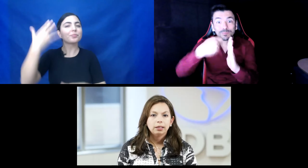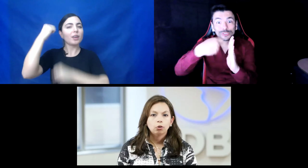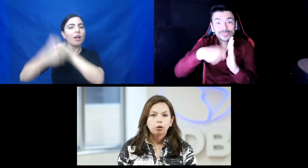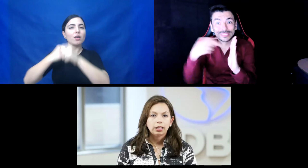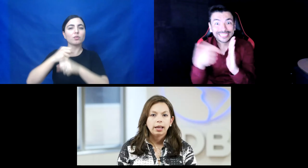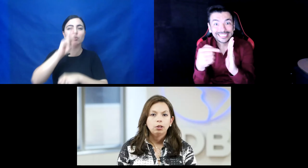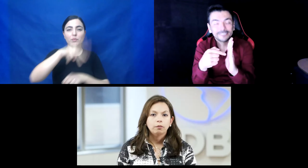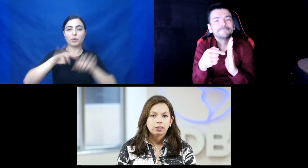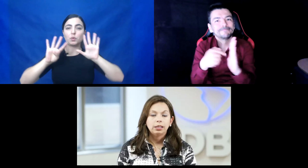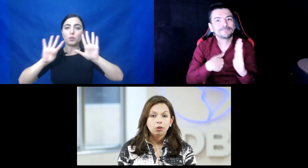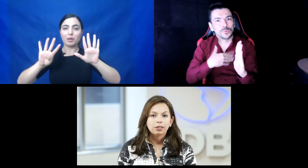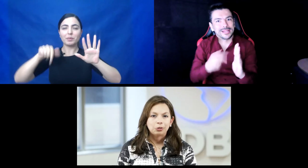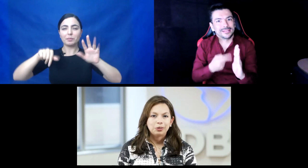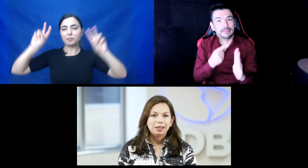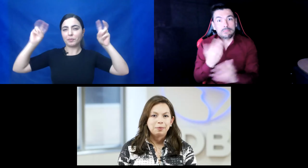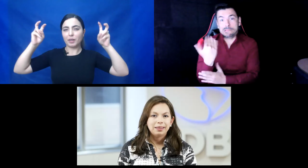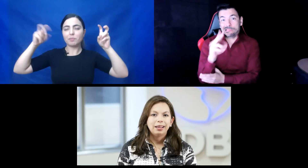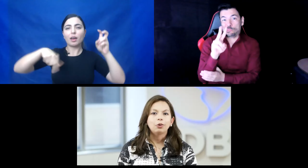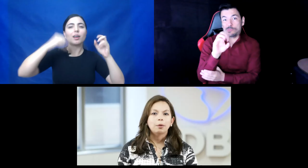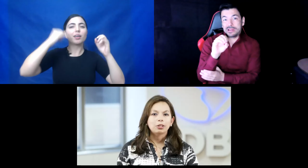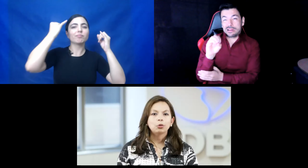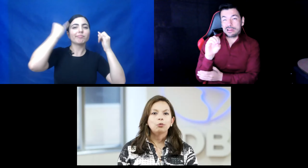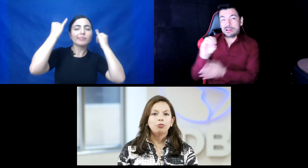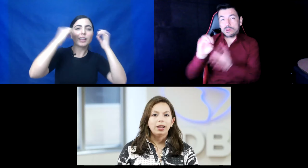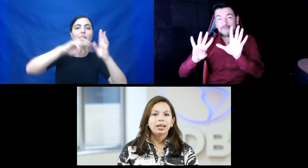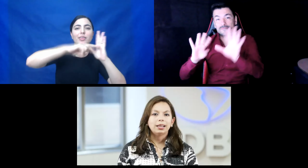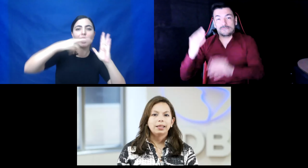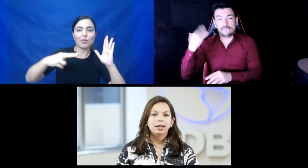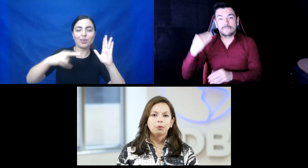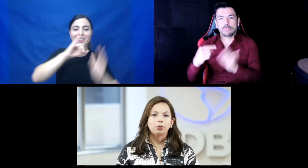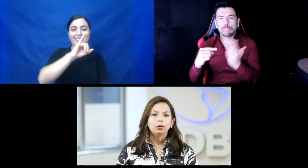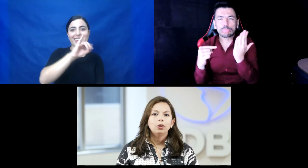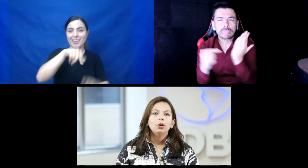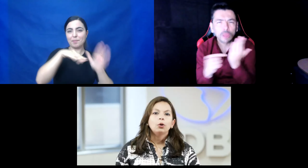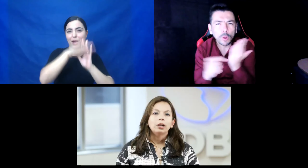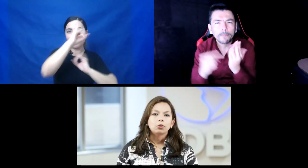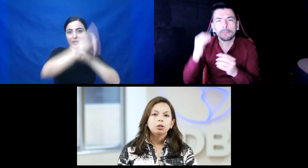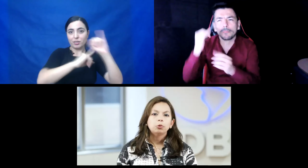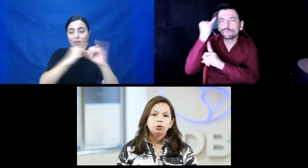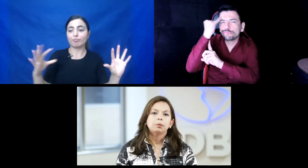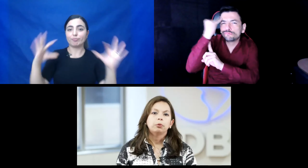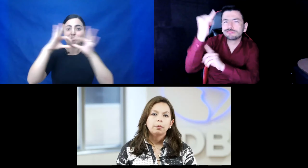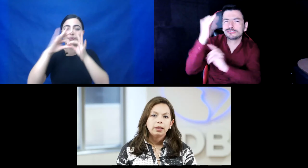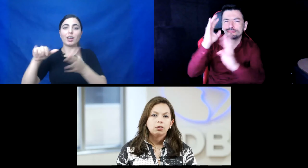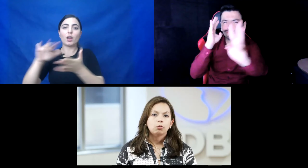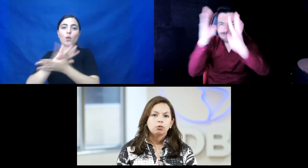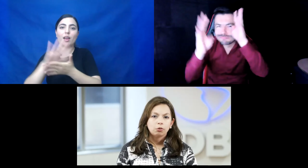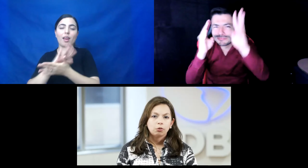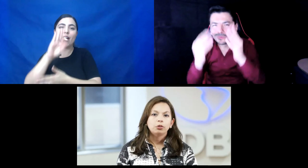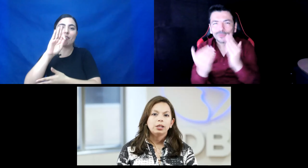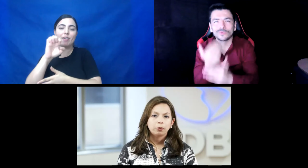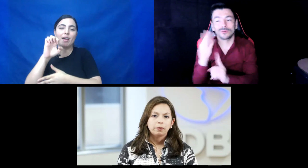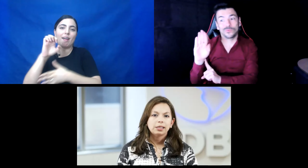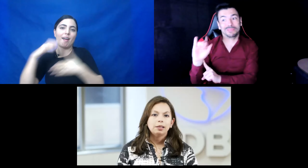we're talking about today. Since 2009, the IDB Innovation and Technology